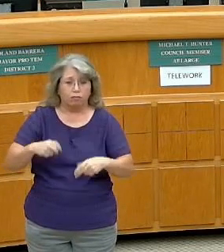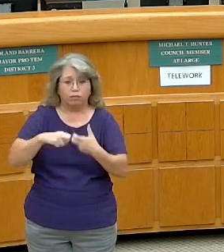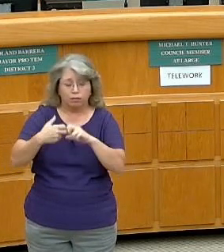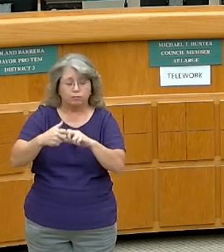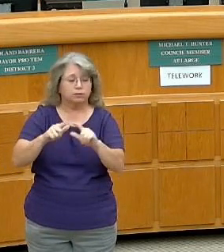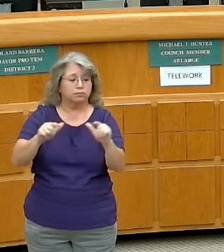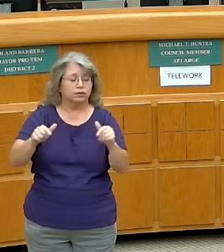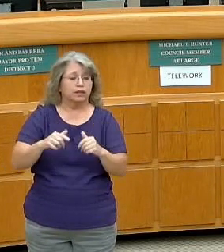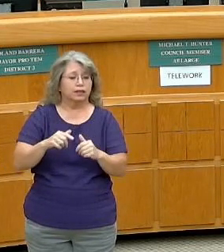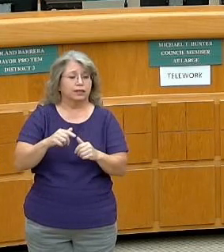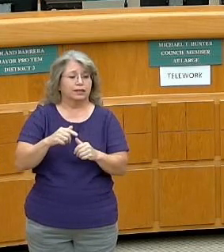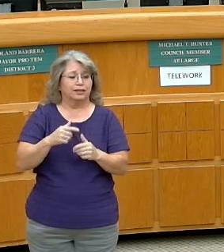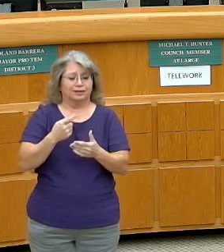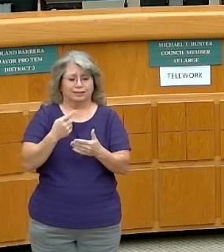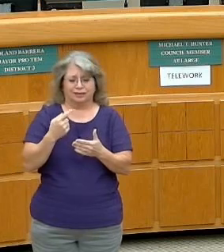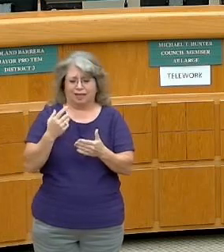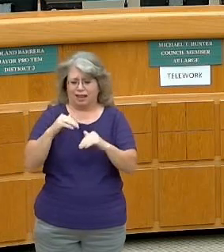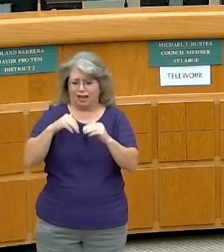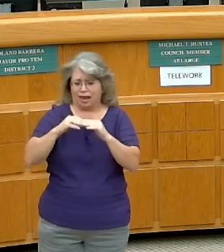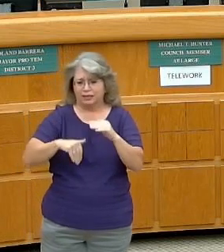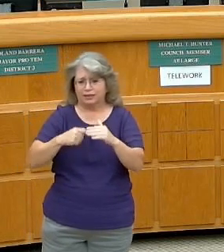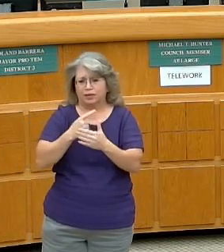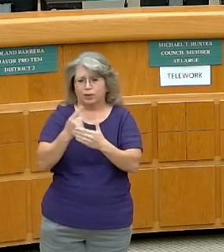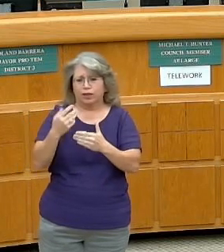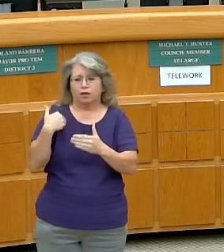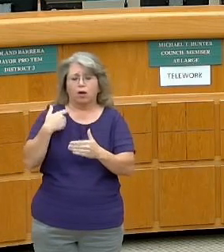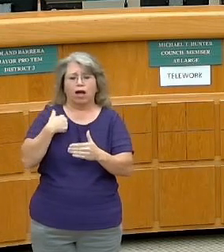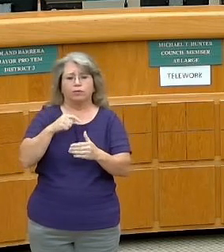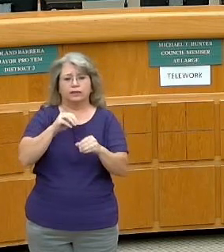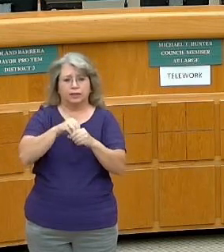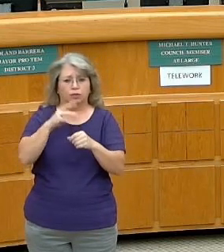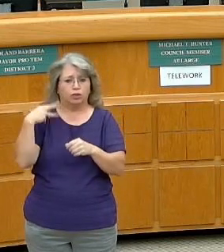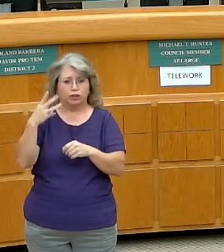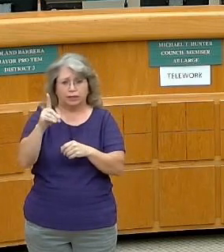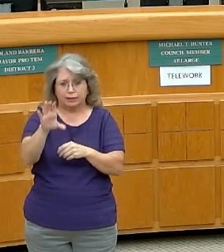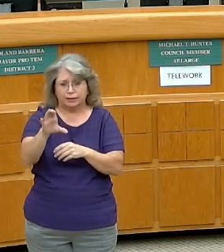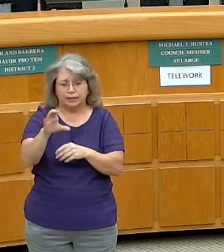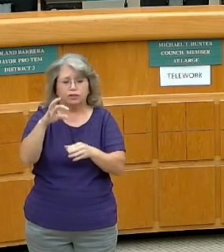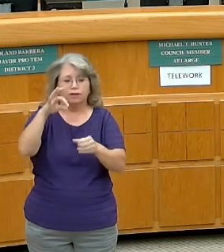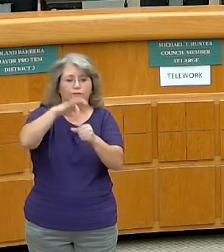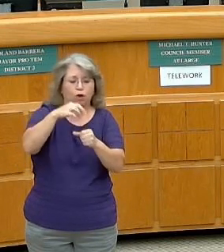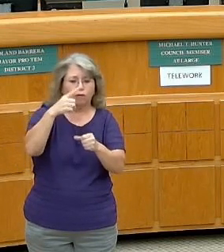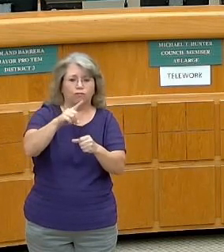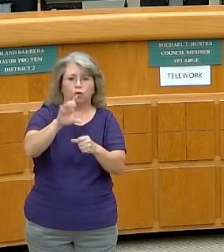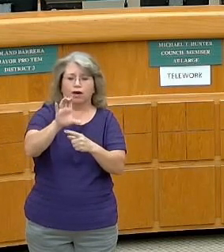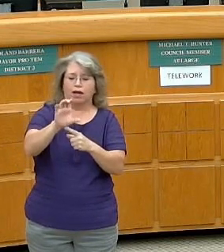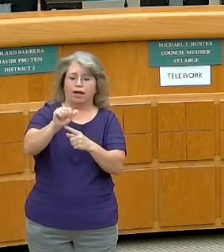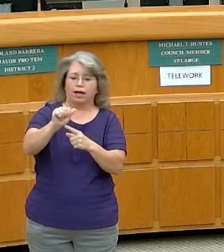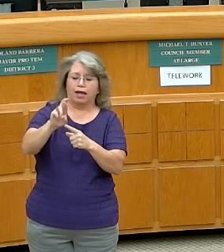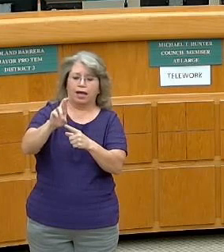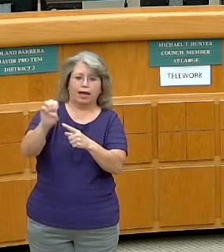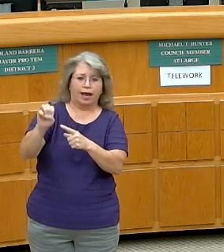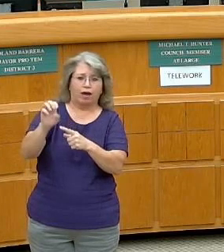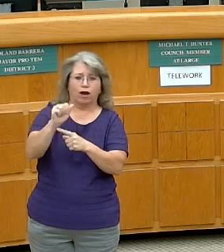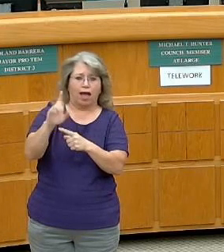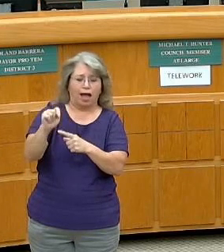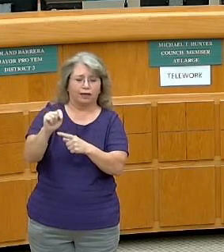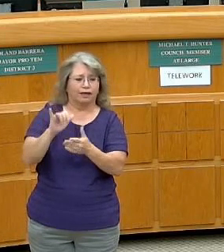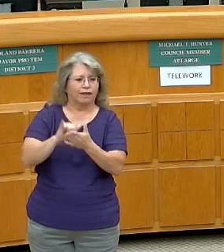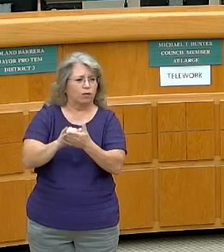for the CARES Act. It's $2 trillion. I never imagined I'd be voting for a $2 trillion bill,